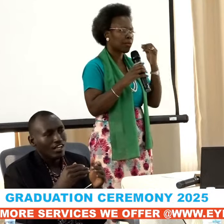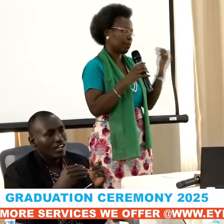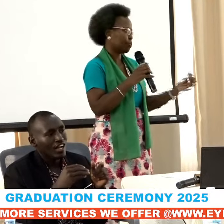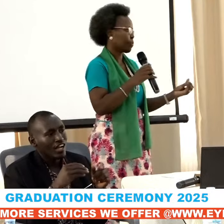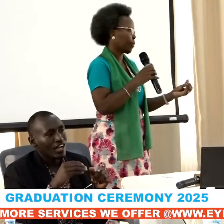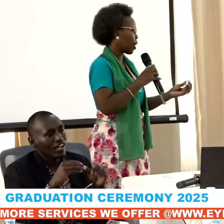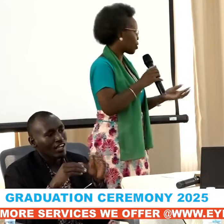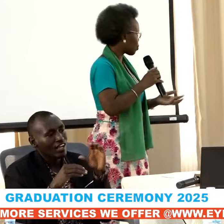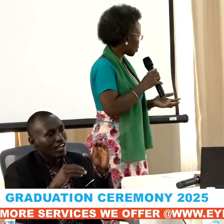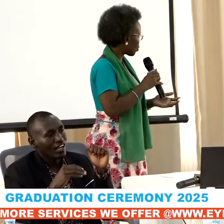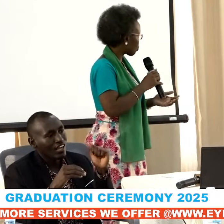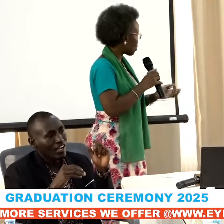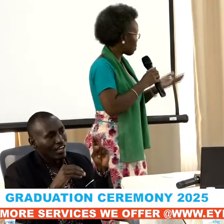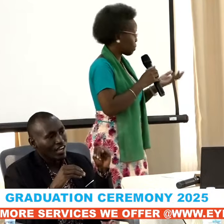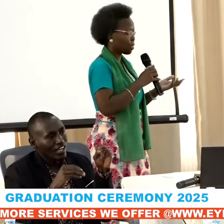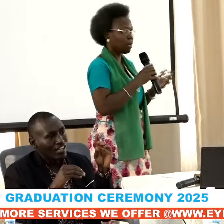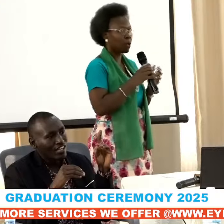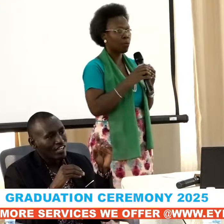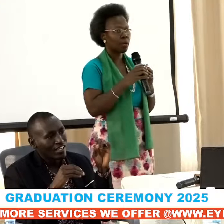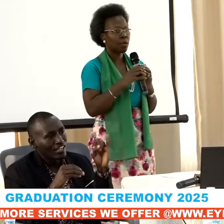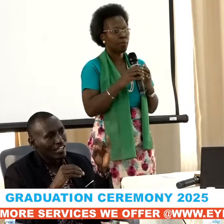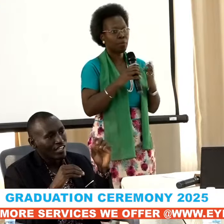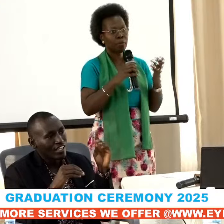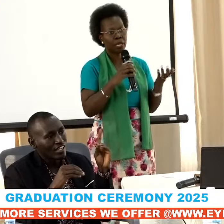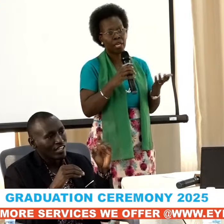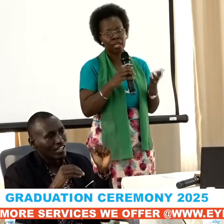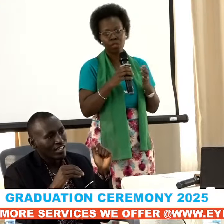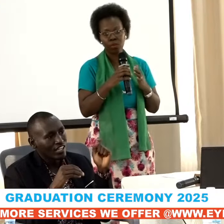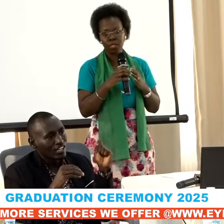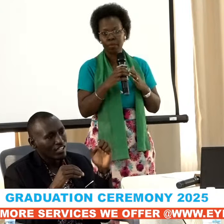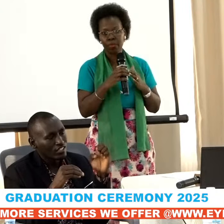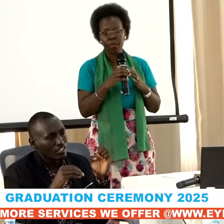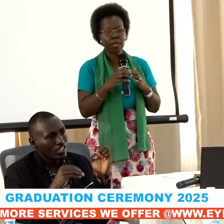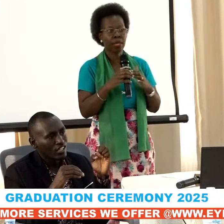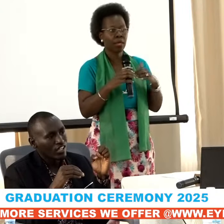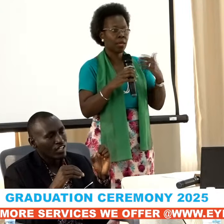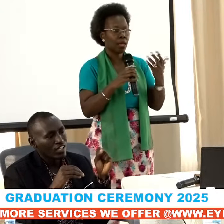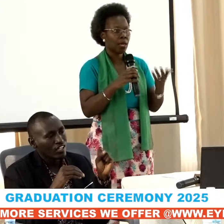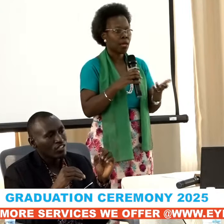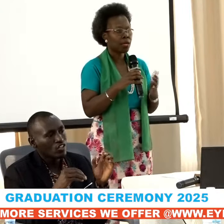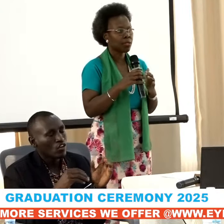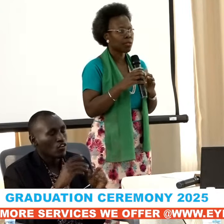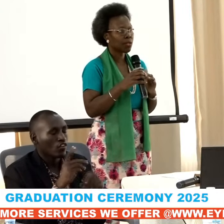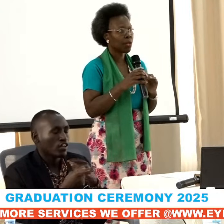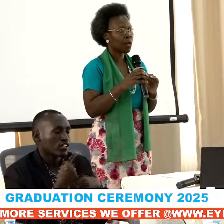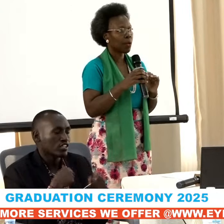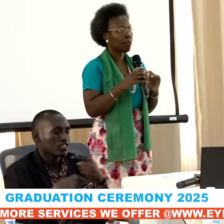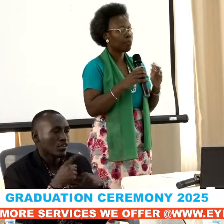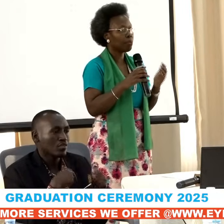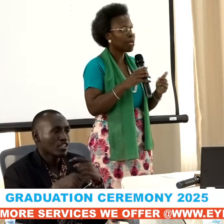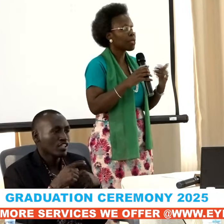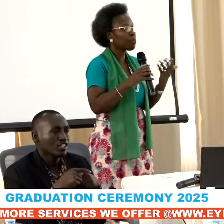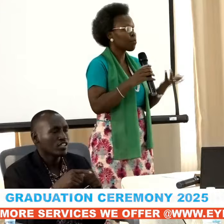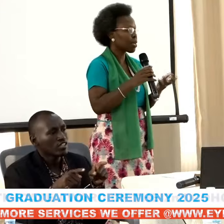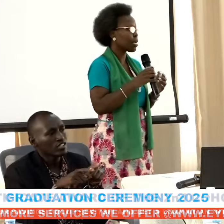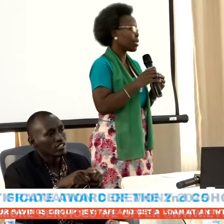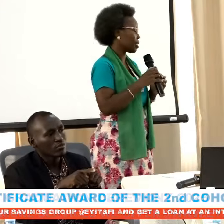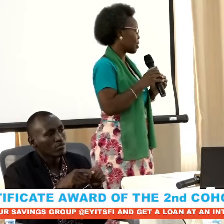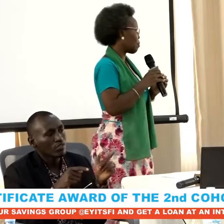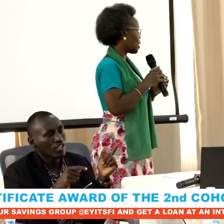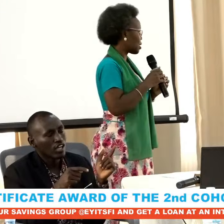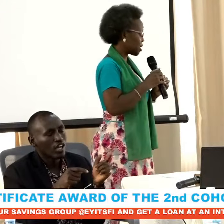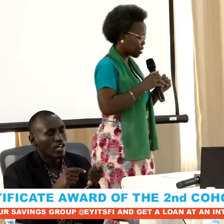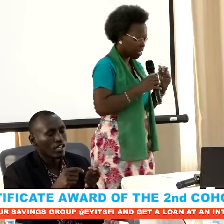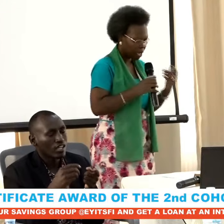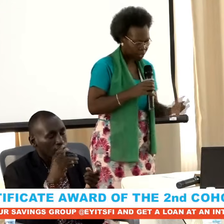citizen had no issues, but now probably age or something has made him realize that